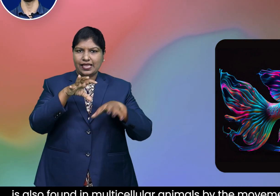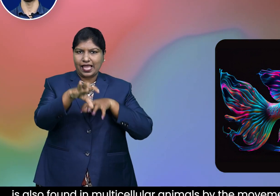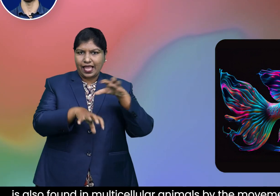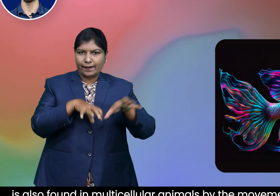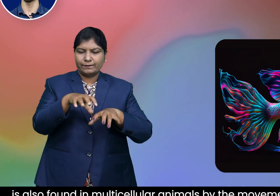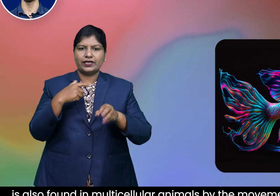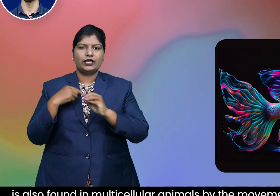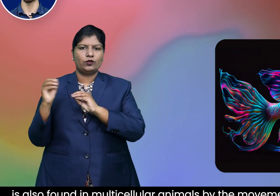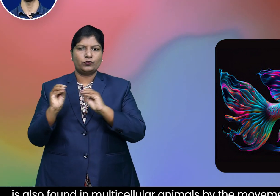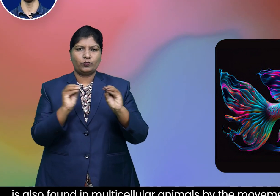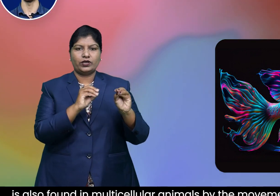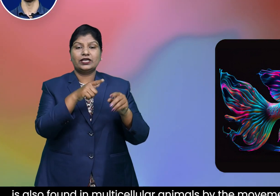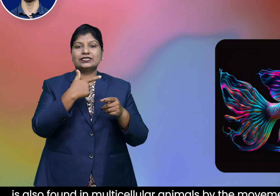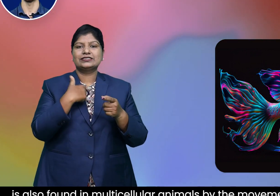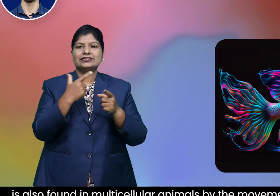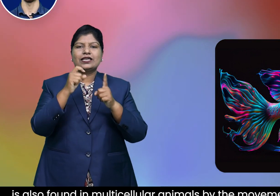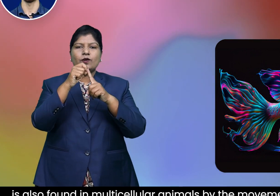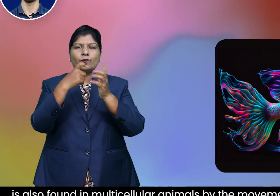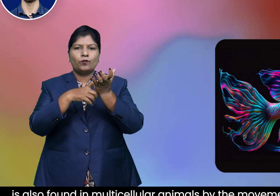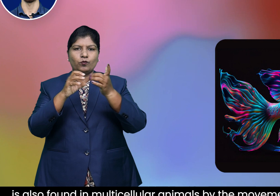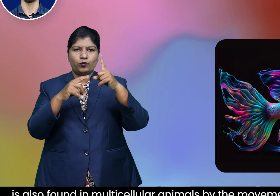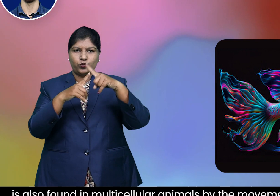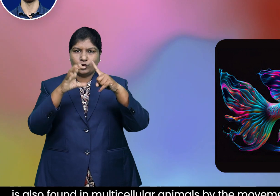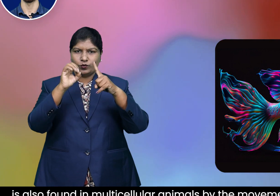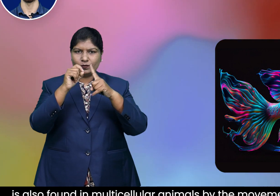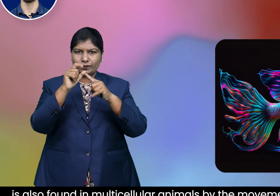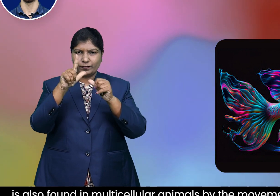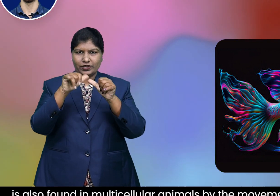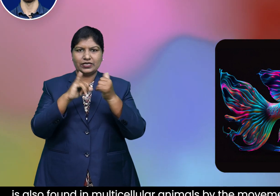movement of protoplasm in cells.